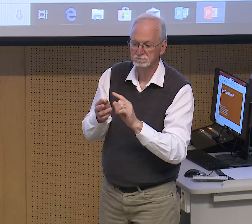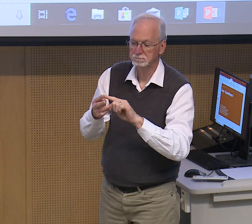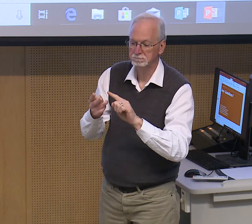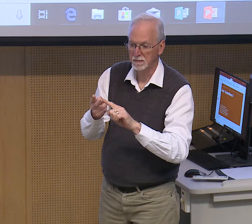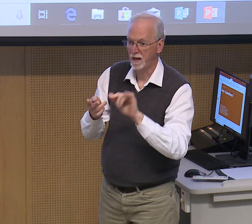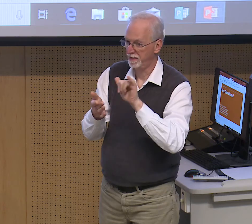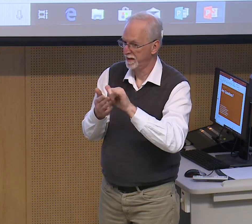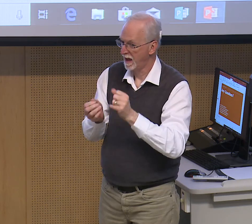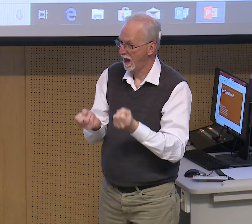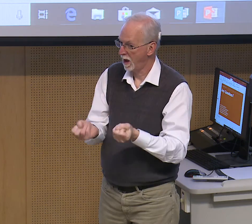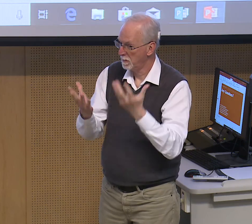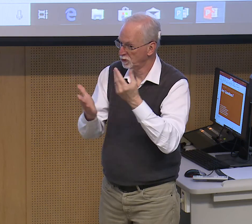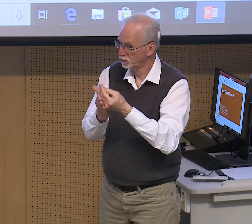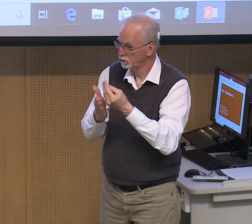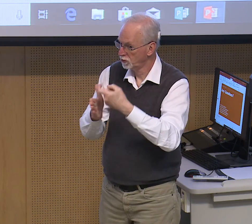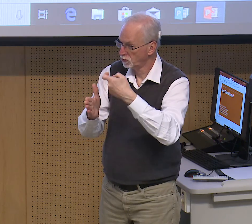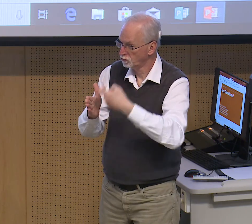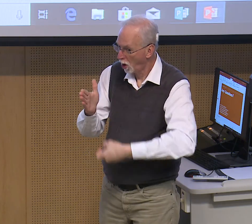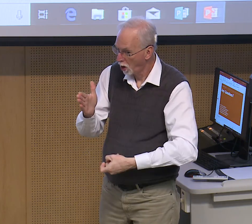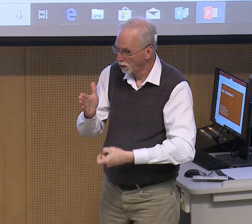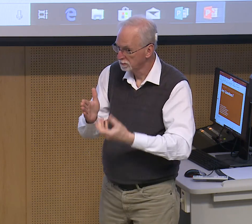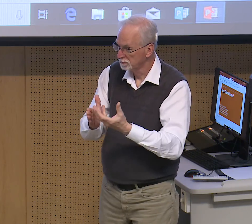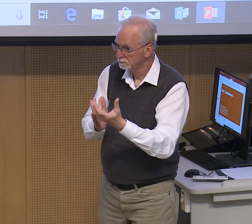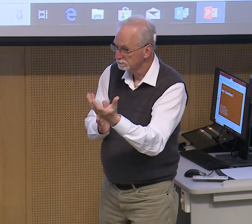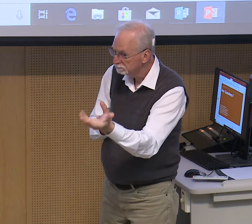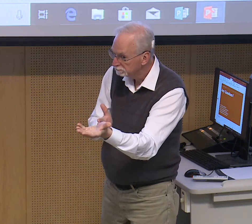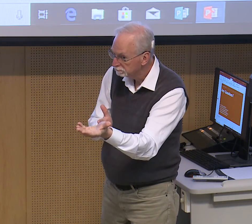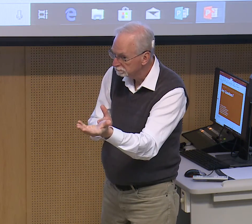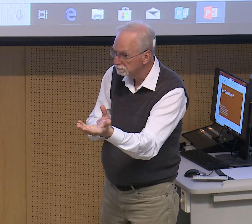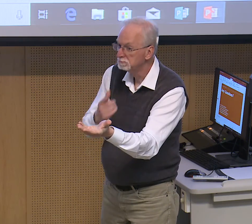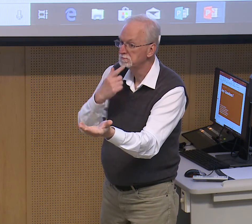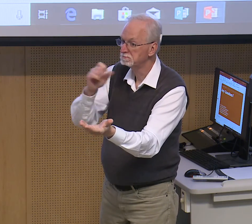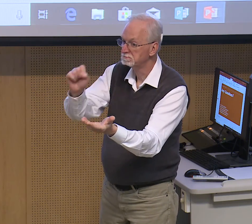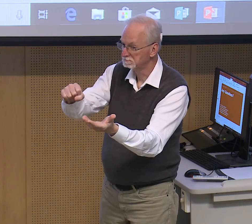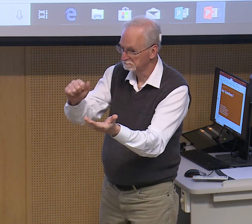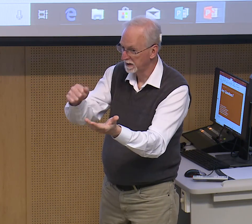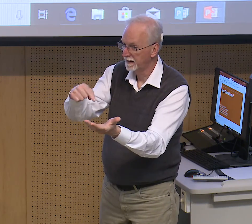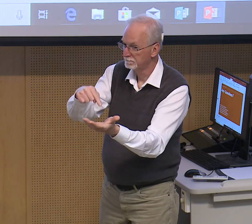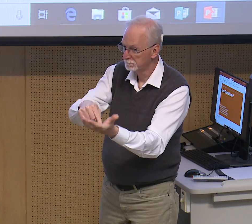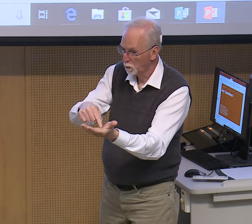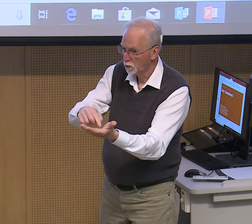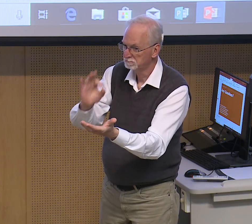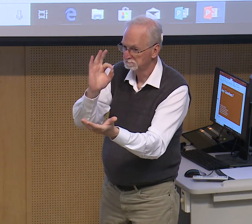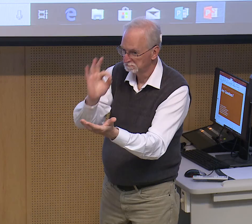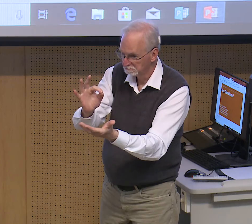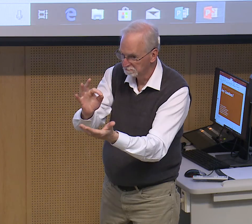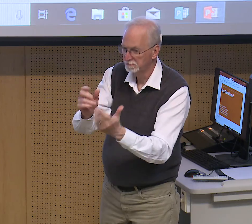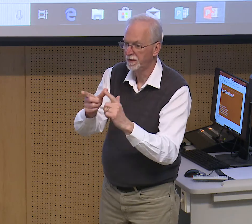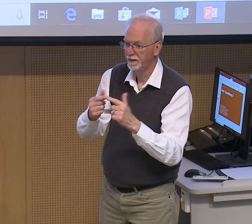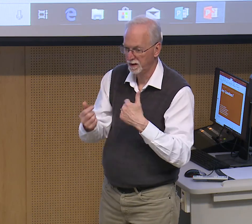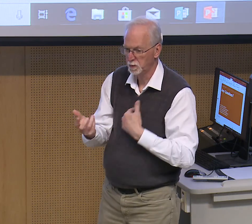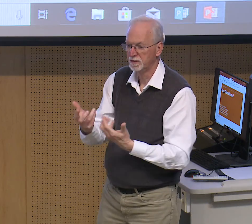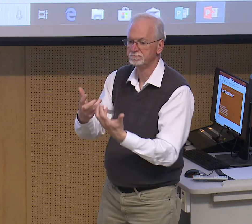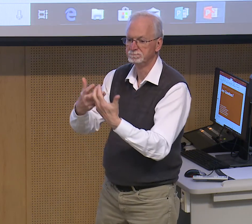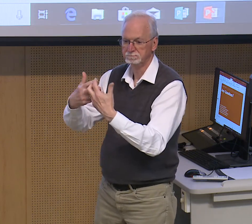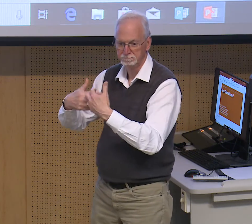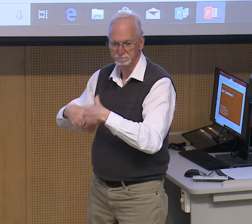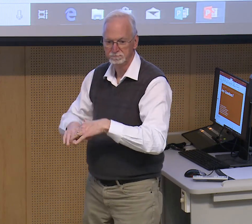requested. And then we'll give you the charge for use of the facilities. And then we make